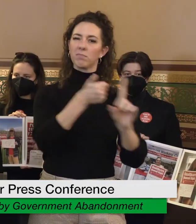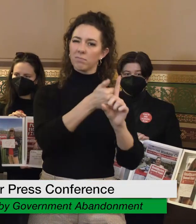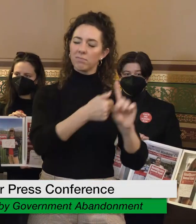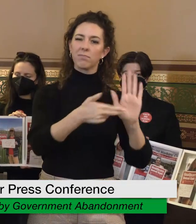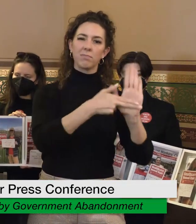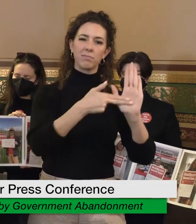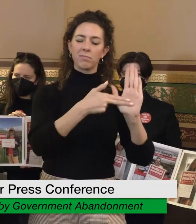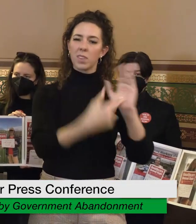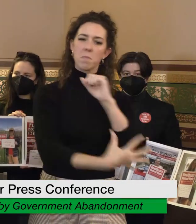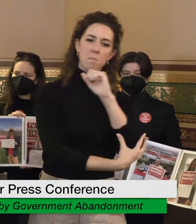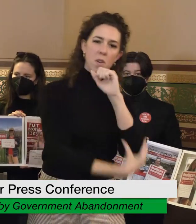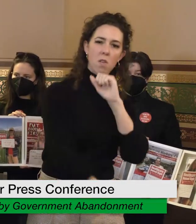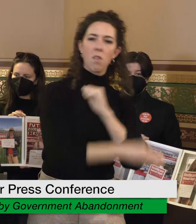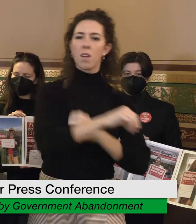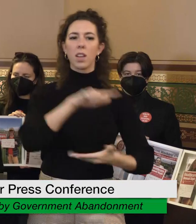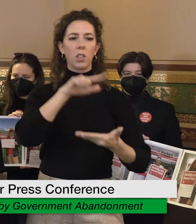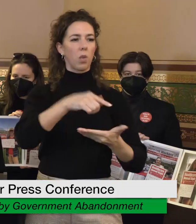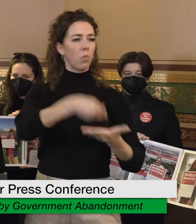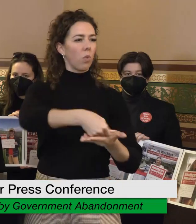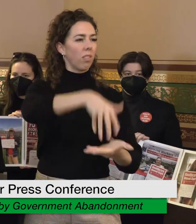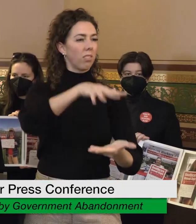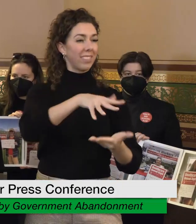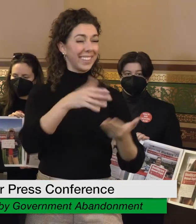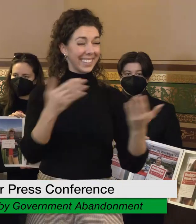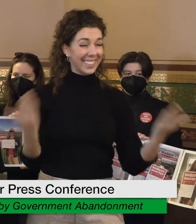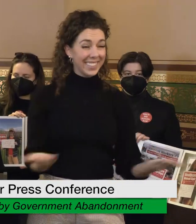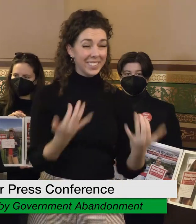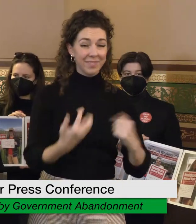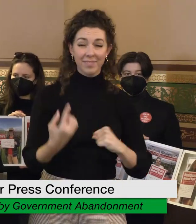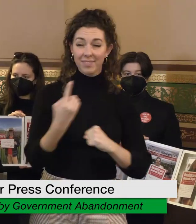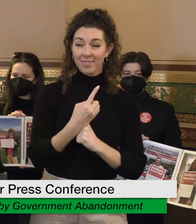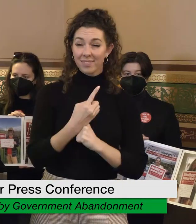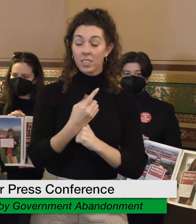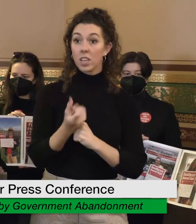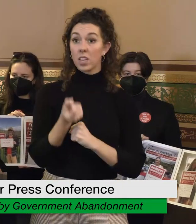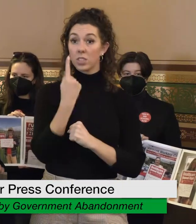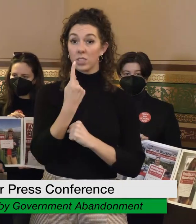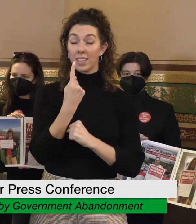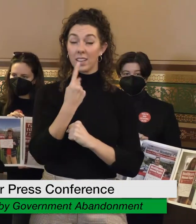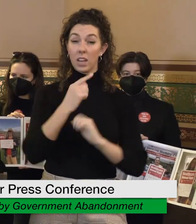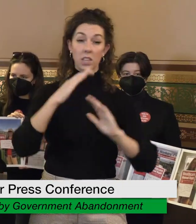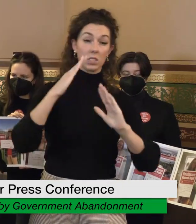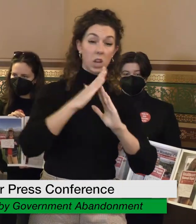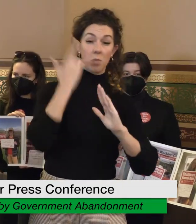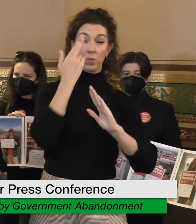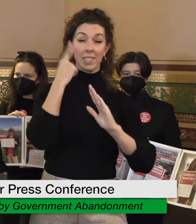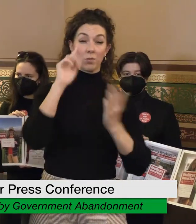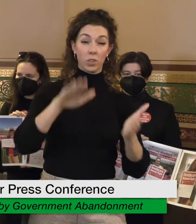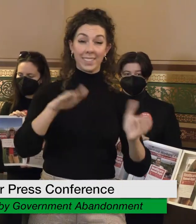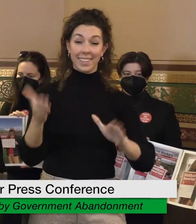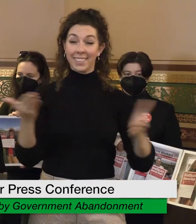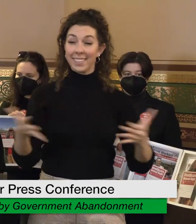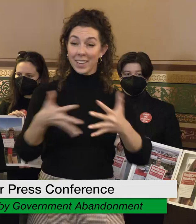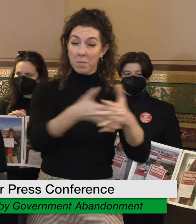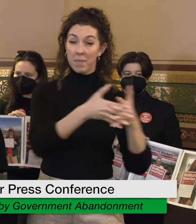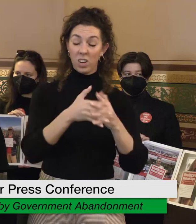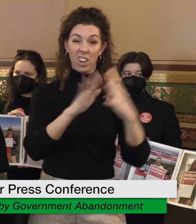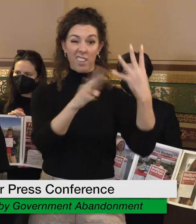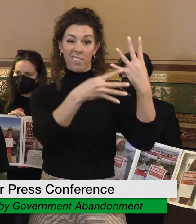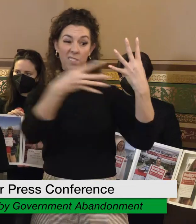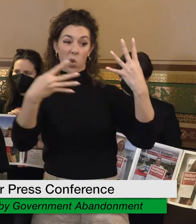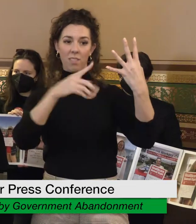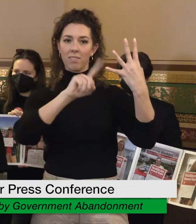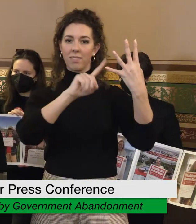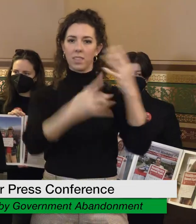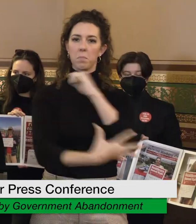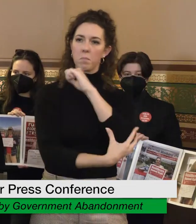United States today. Poverty is the fourth leading cause of death in the U.S. It's literally a death